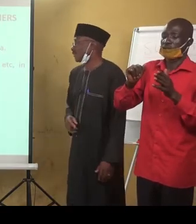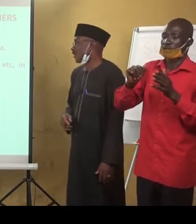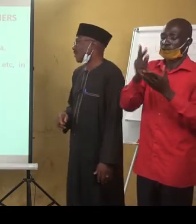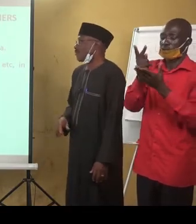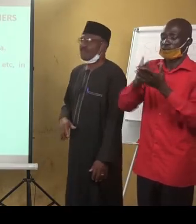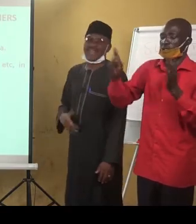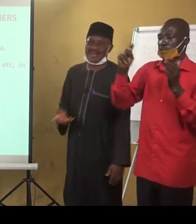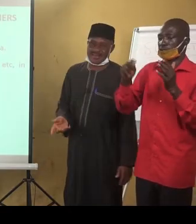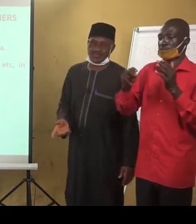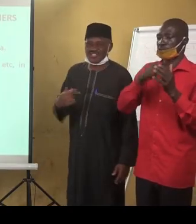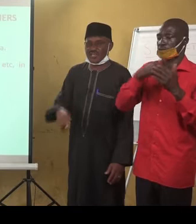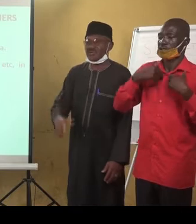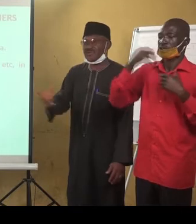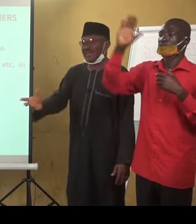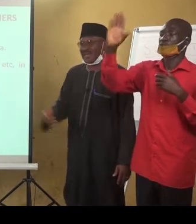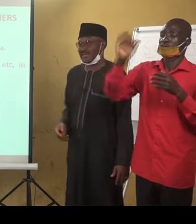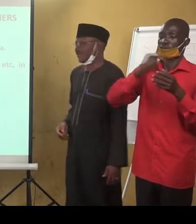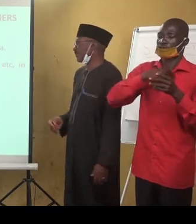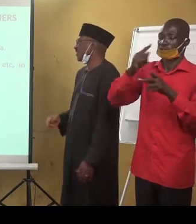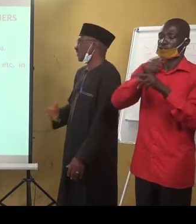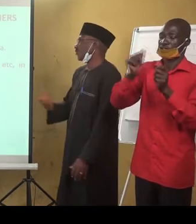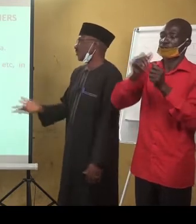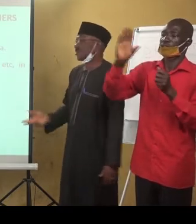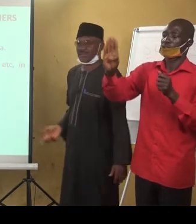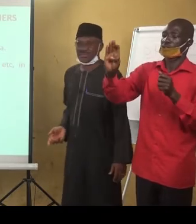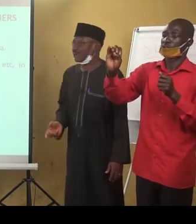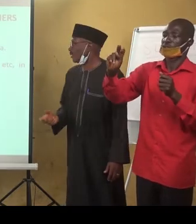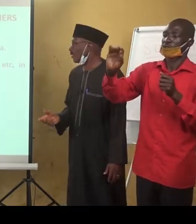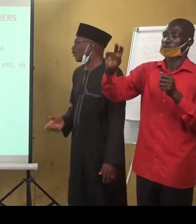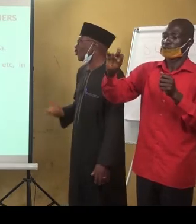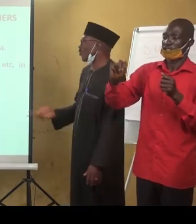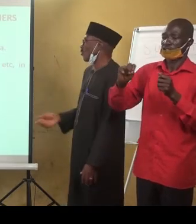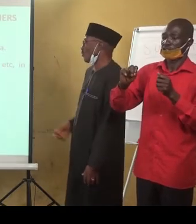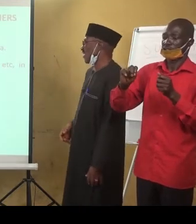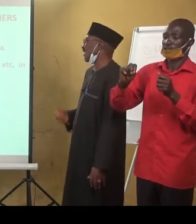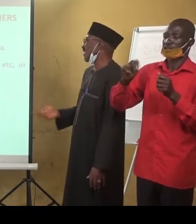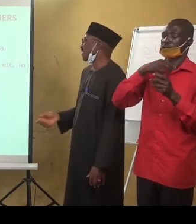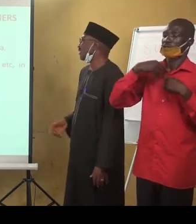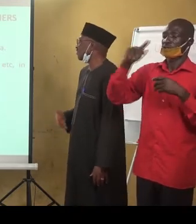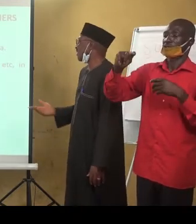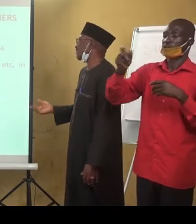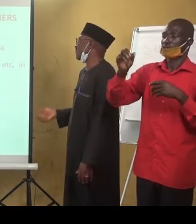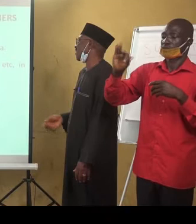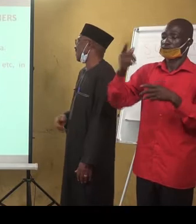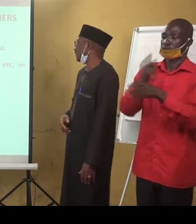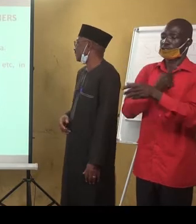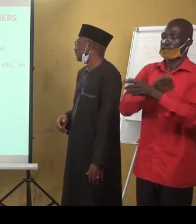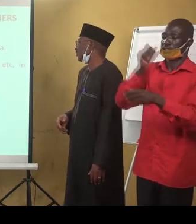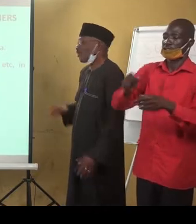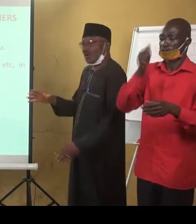one, Benin. We trade with Benin, international trade. Togo, Ghana, South